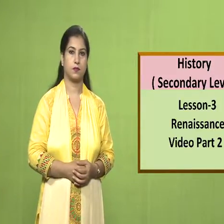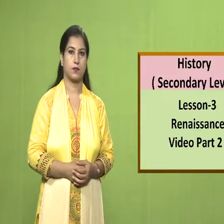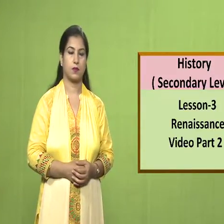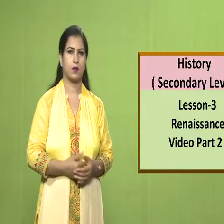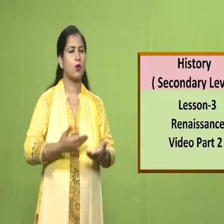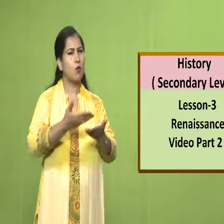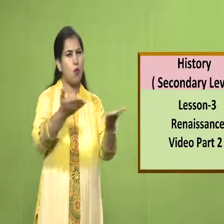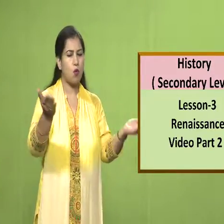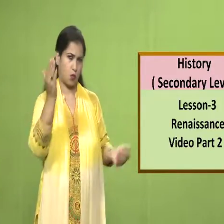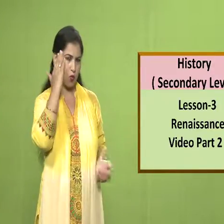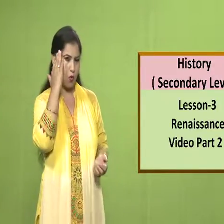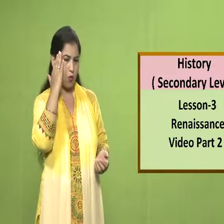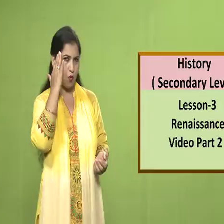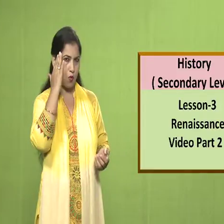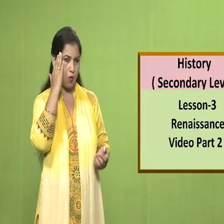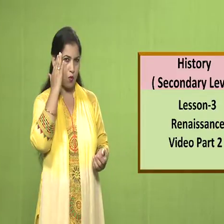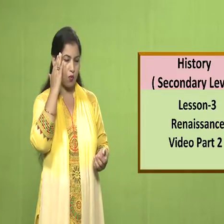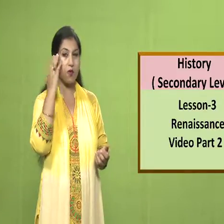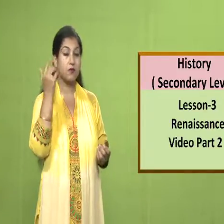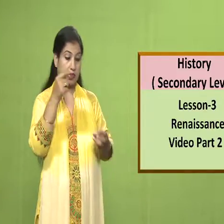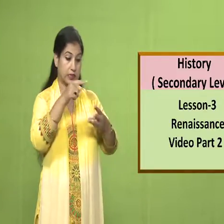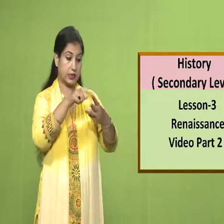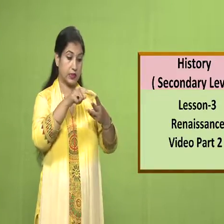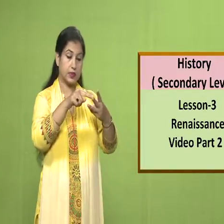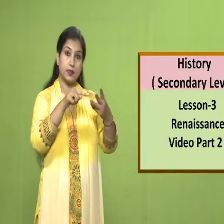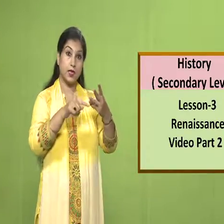As you are aware about the three time periods